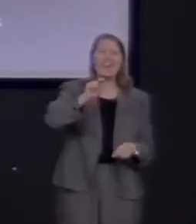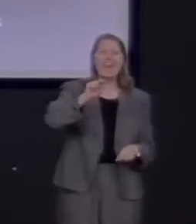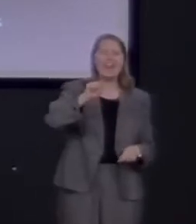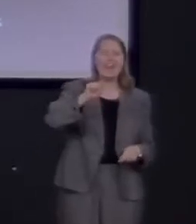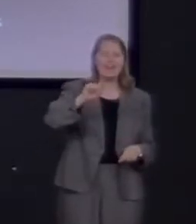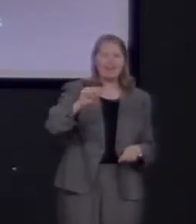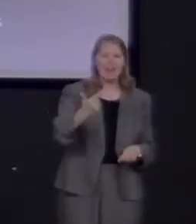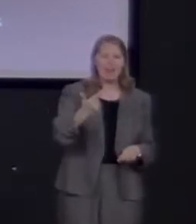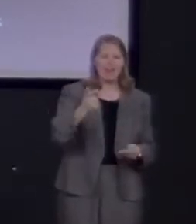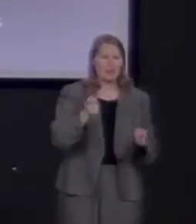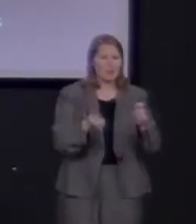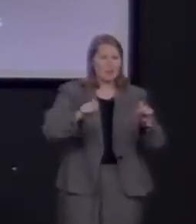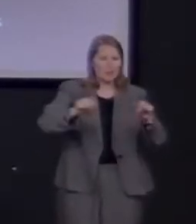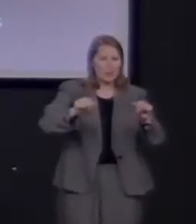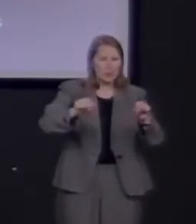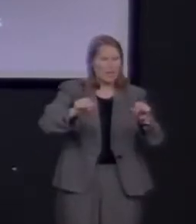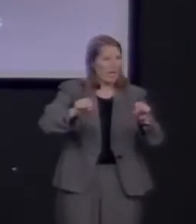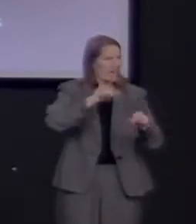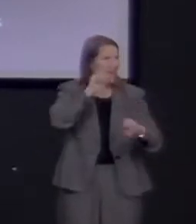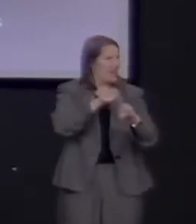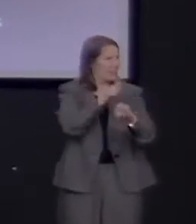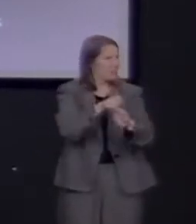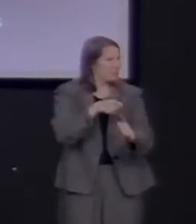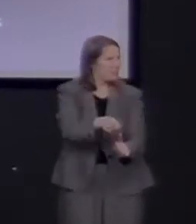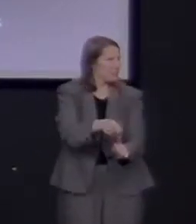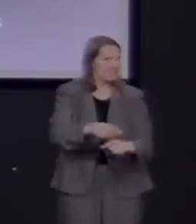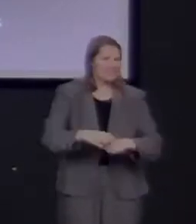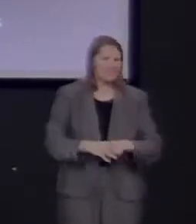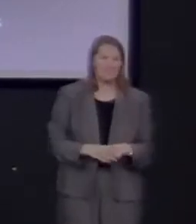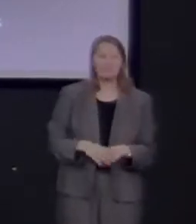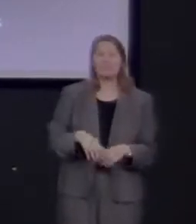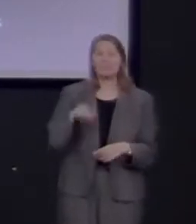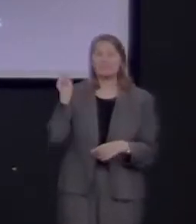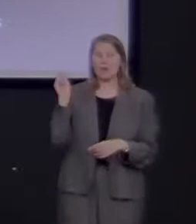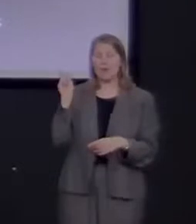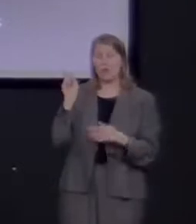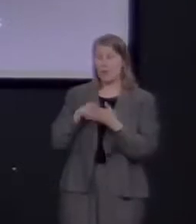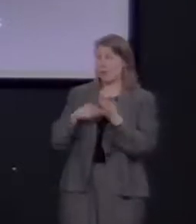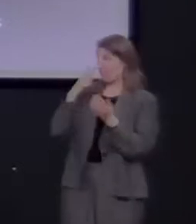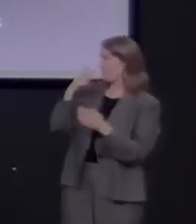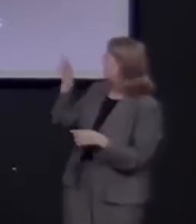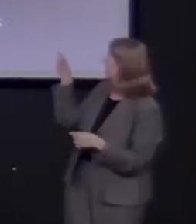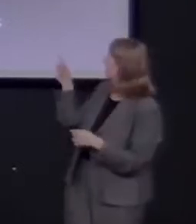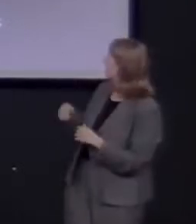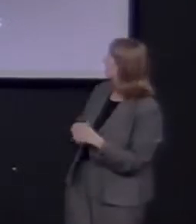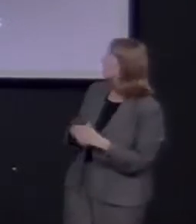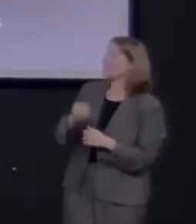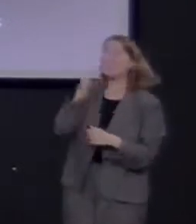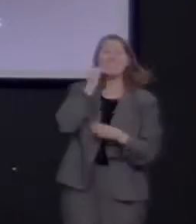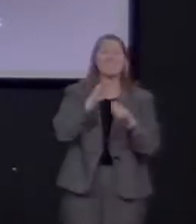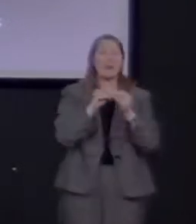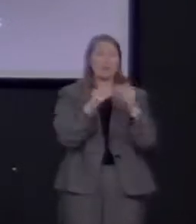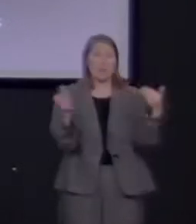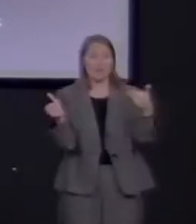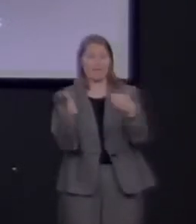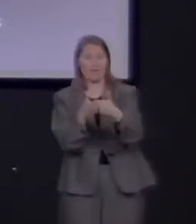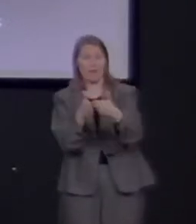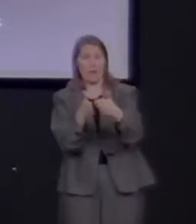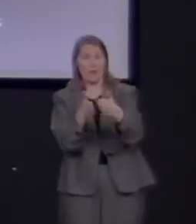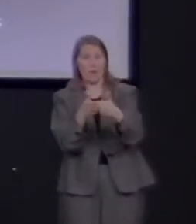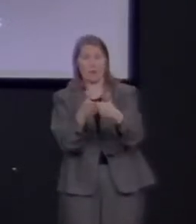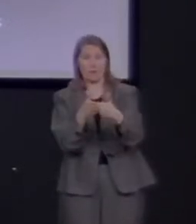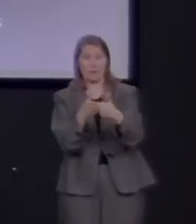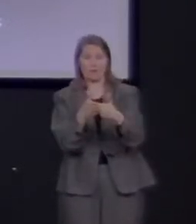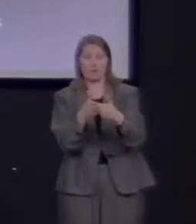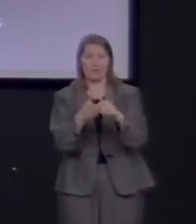tuning. And of course, as this slide shows, what happens then is that numbers that are close together, you see the